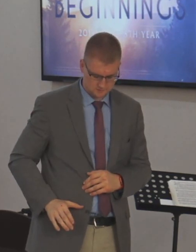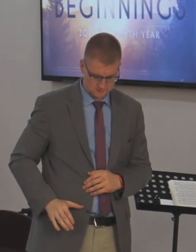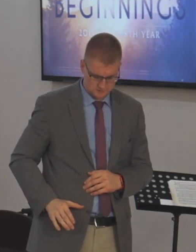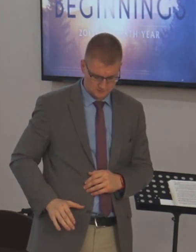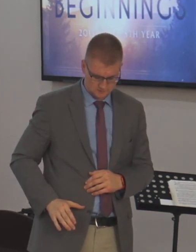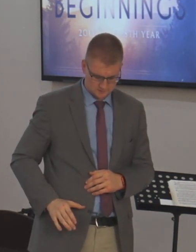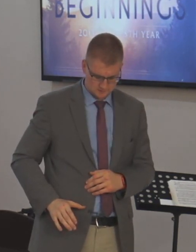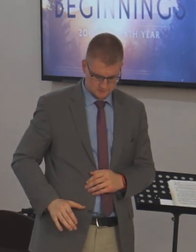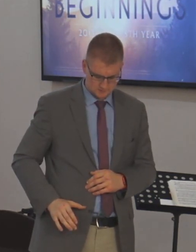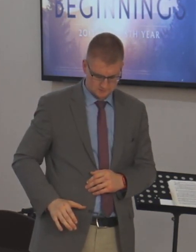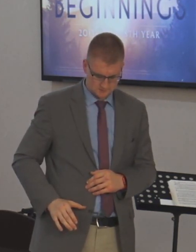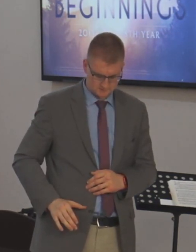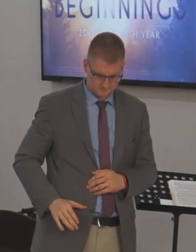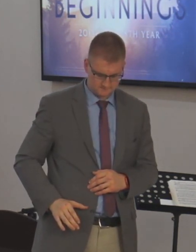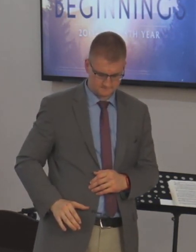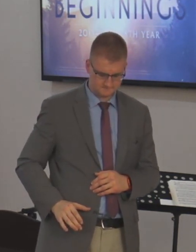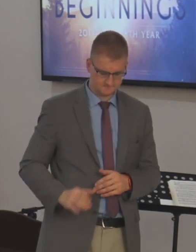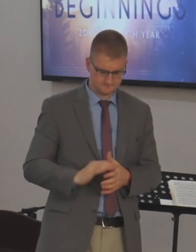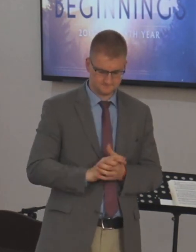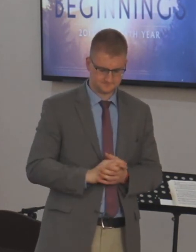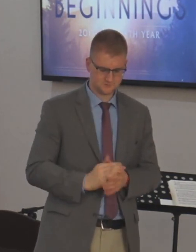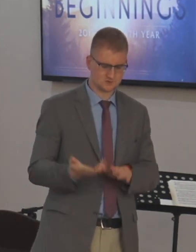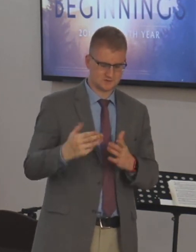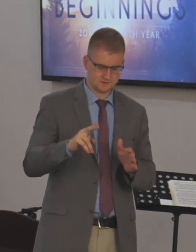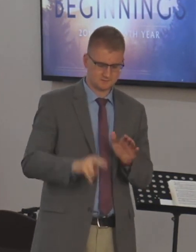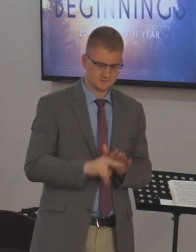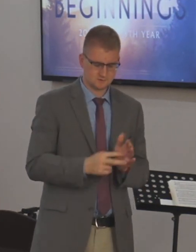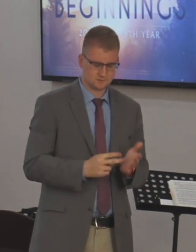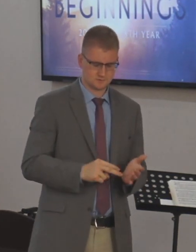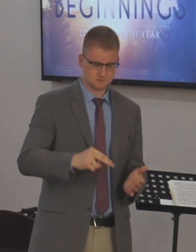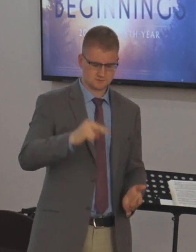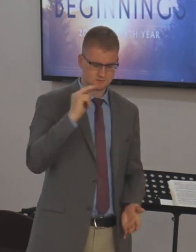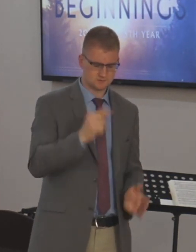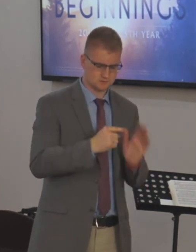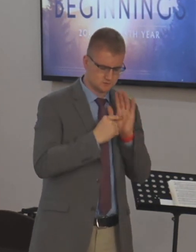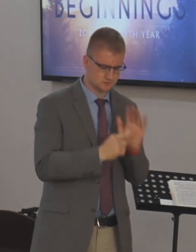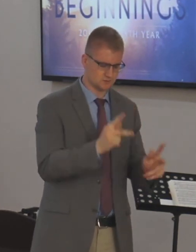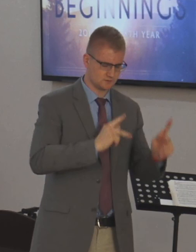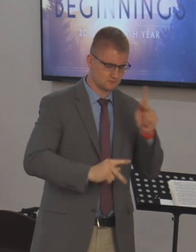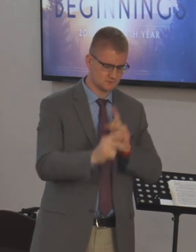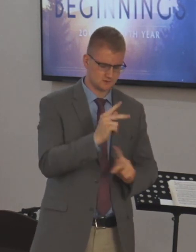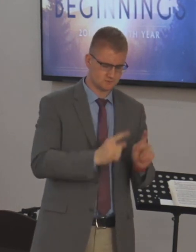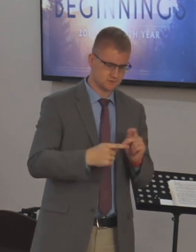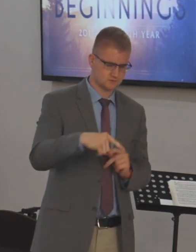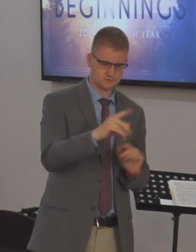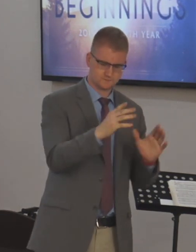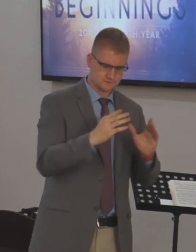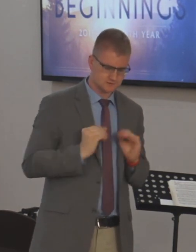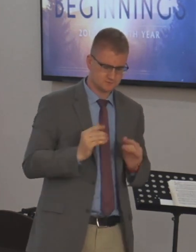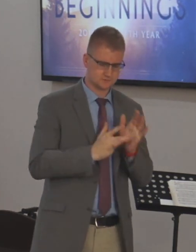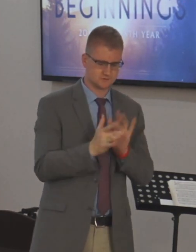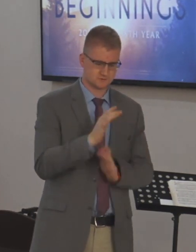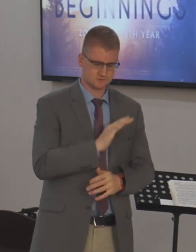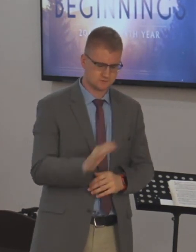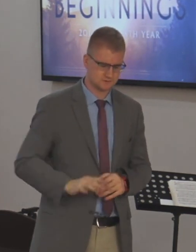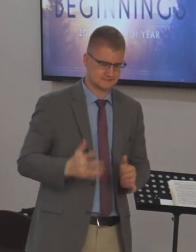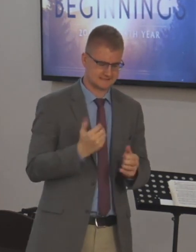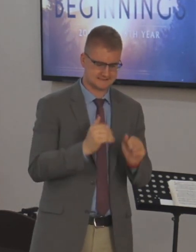Going under the water is death, and the burial, and rising out. And it's just showing people that you have already accepted Jesus as Savior.